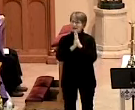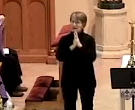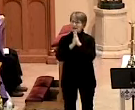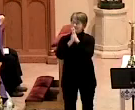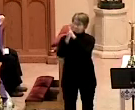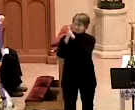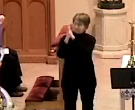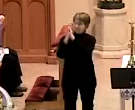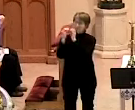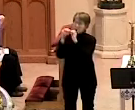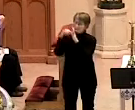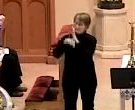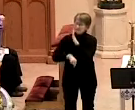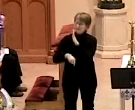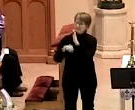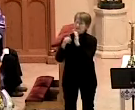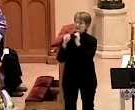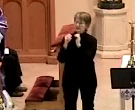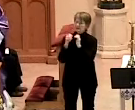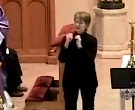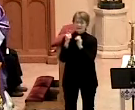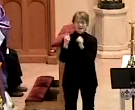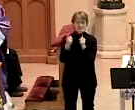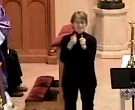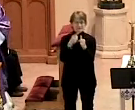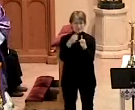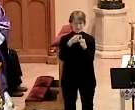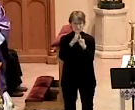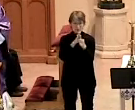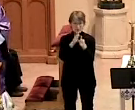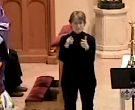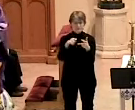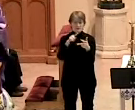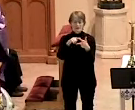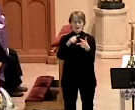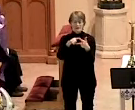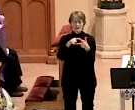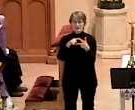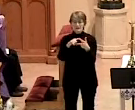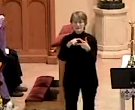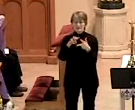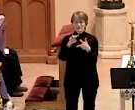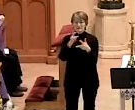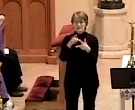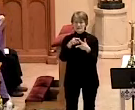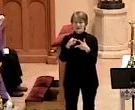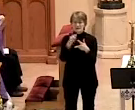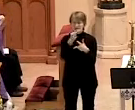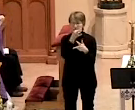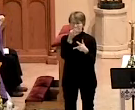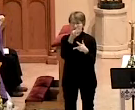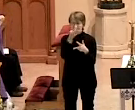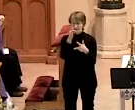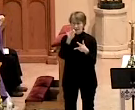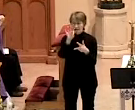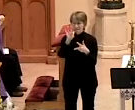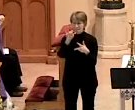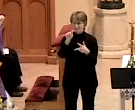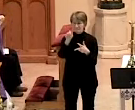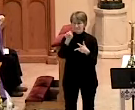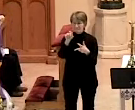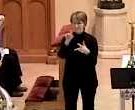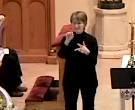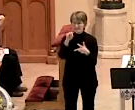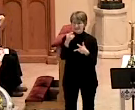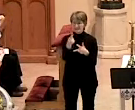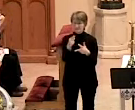the first leg of the Blessed Trinity of Lent. The second one is very helpful, fasting.